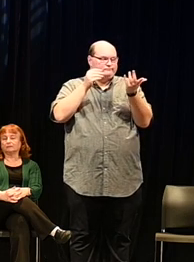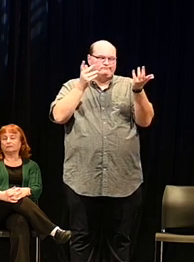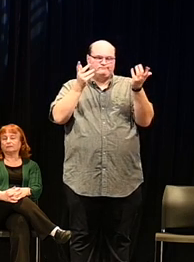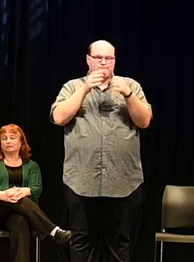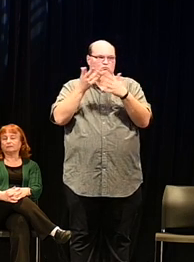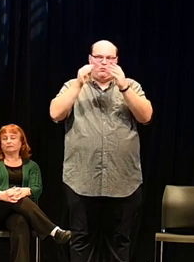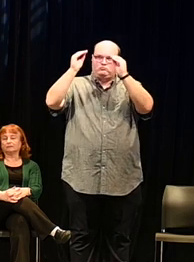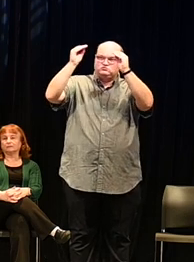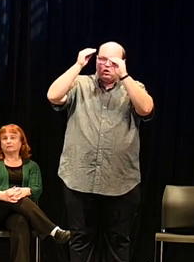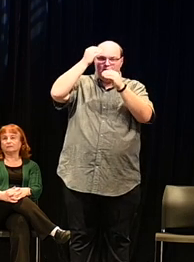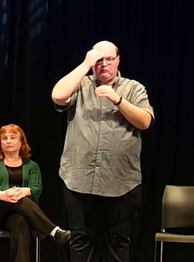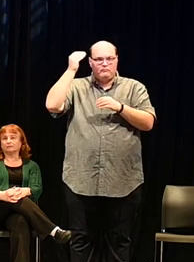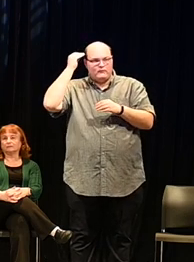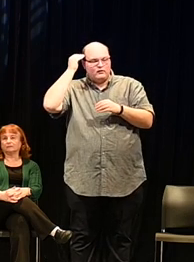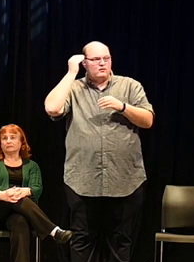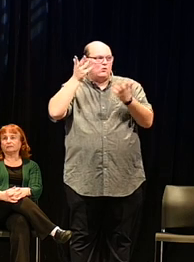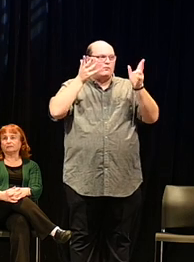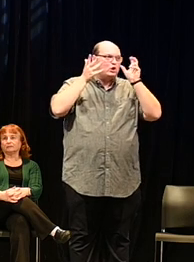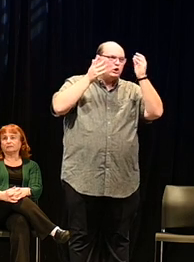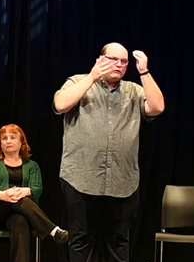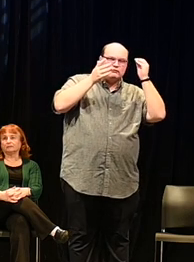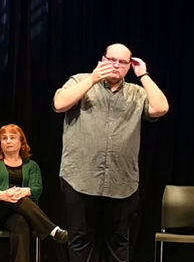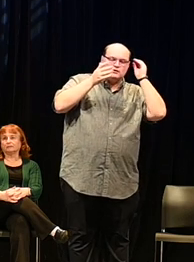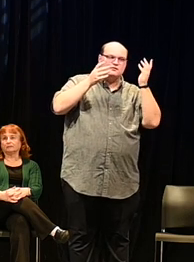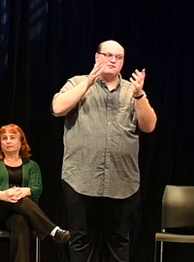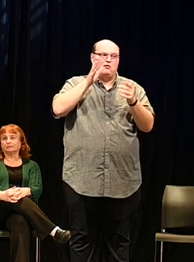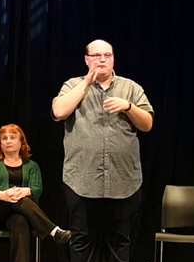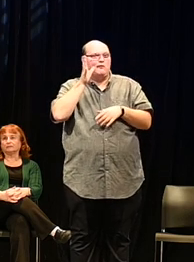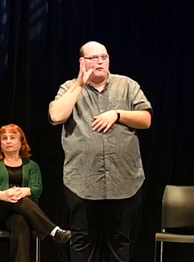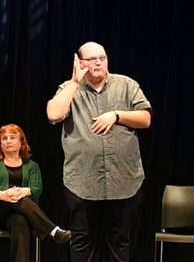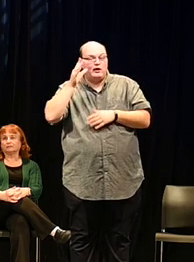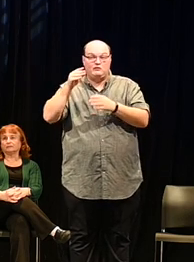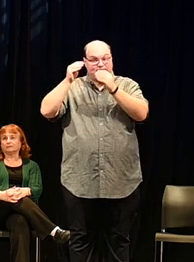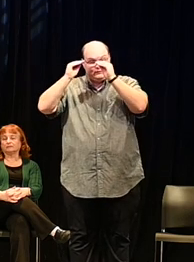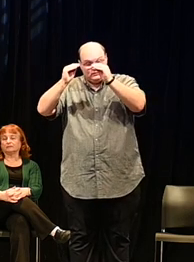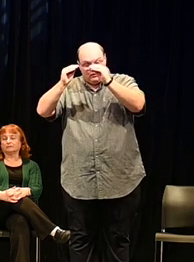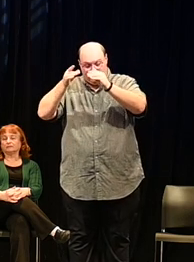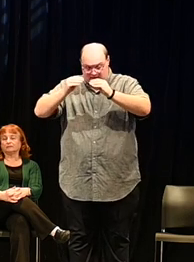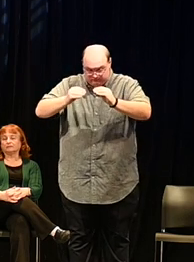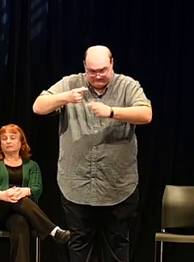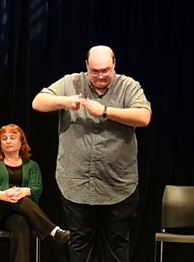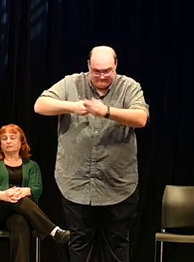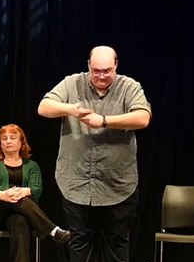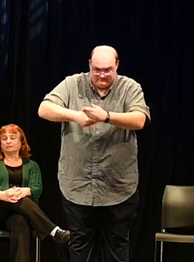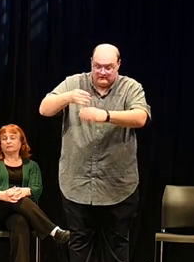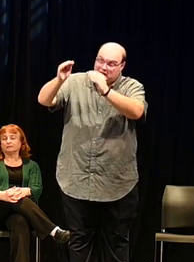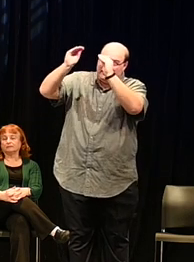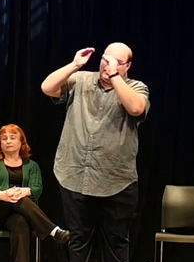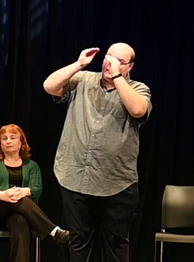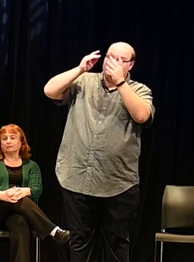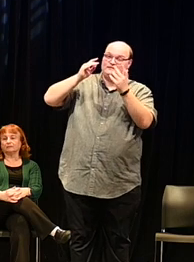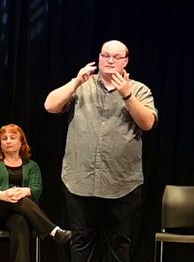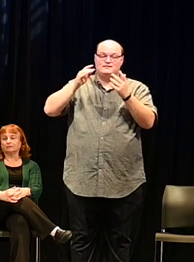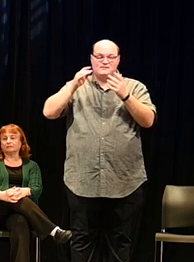what's been taught to us. Unfortunately, our parents were taught this, and we teach it to ourselves, and we keep it in our heads. This is a